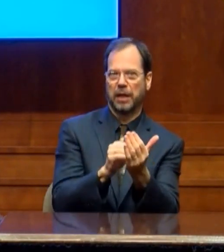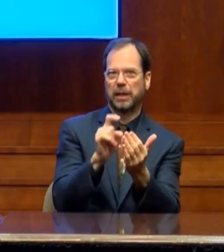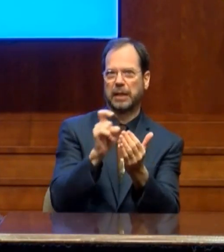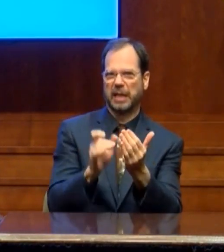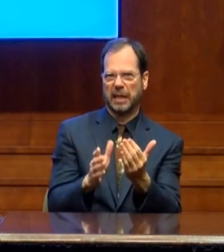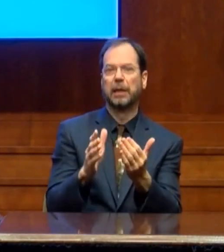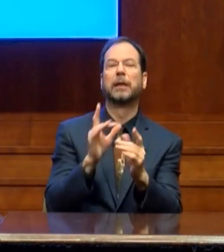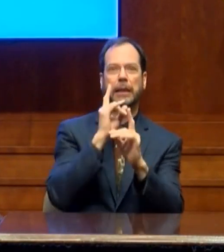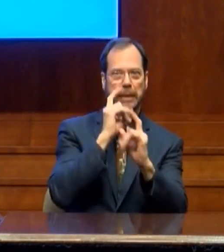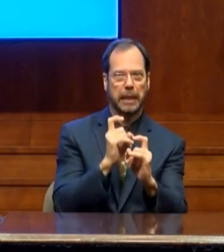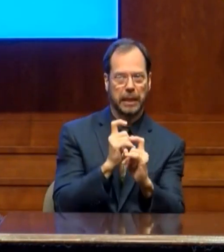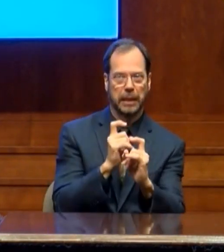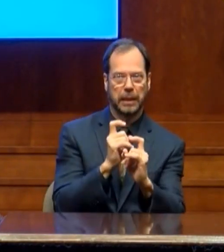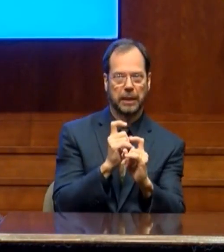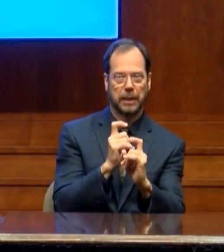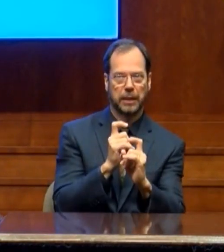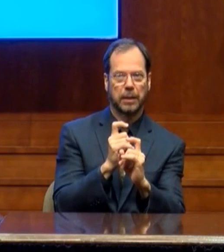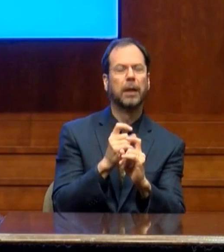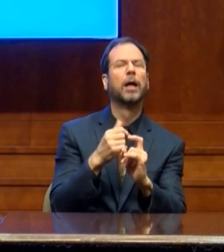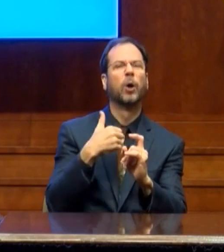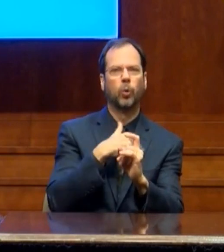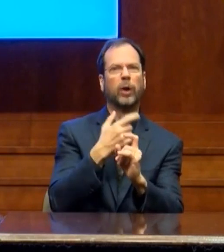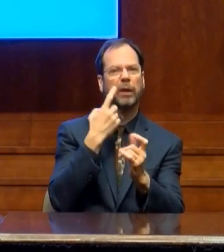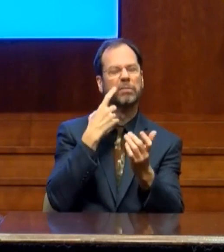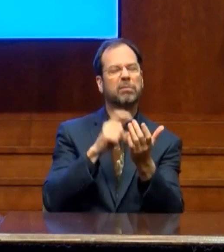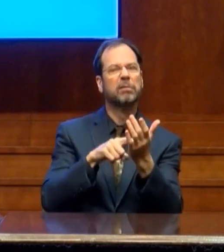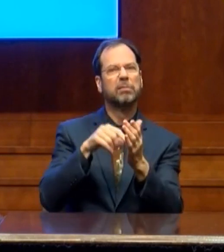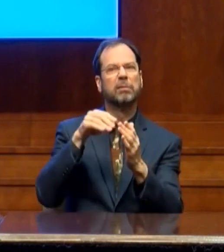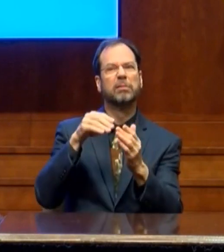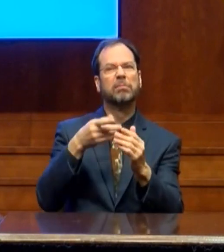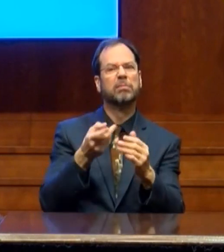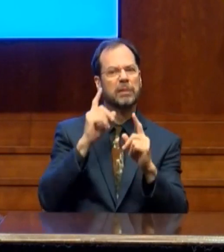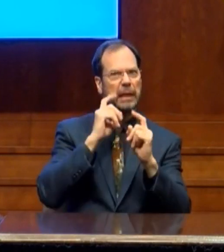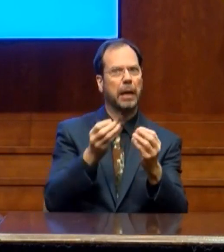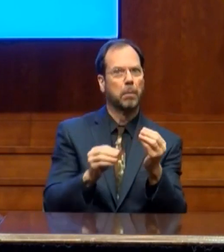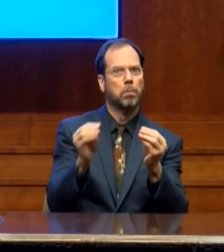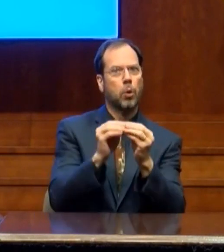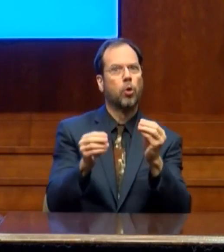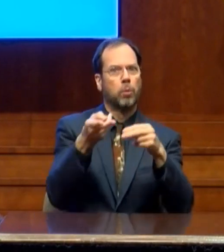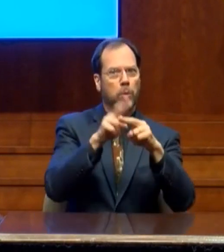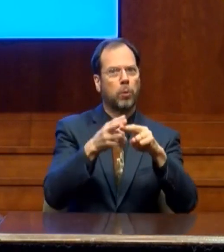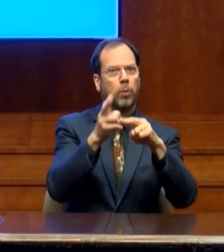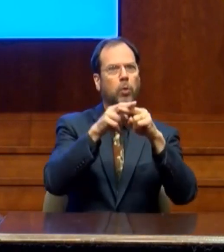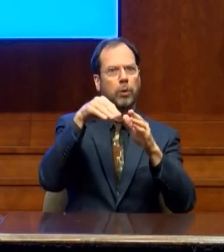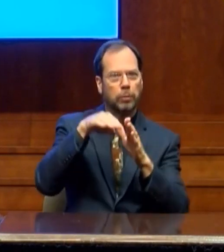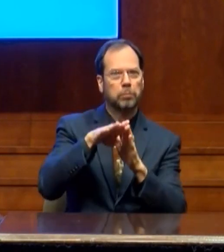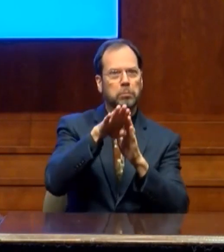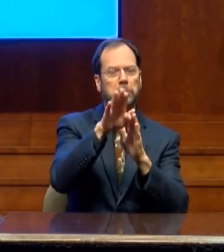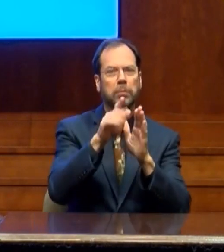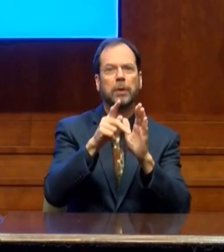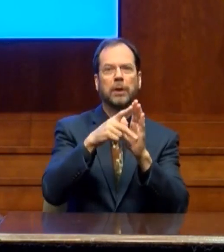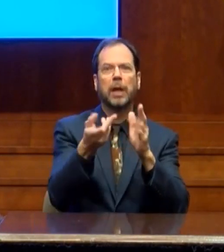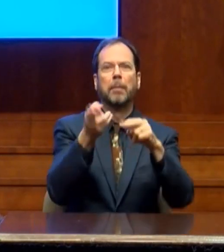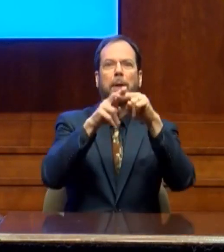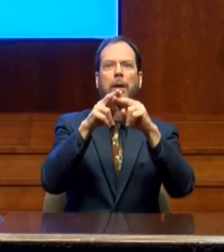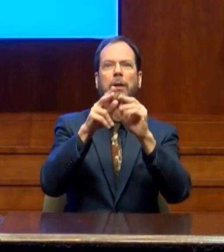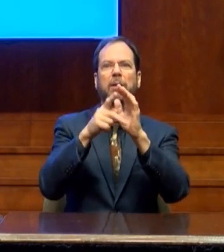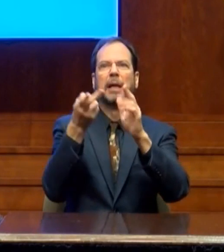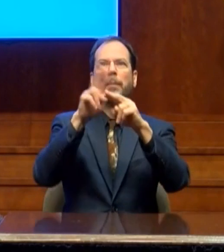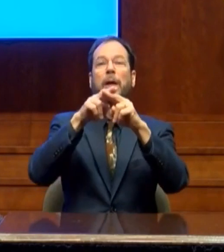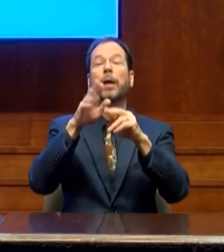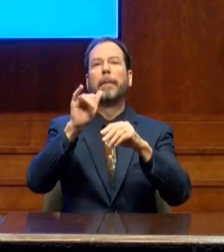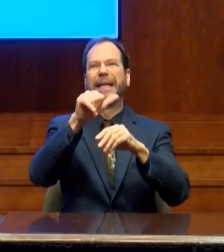116,000 Texans. We continue this trajectory where we are increasing the amount of testing by a daily compounded rate